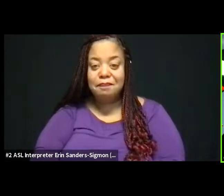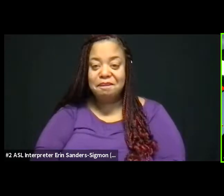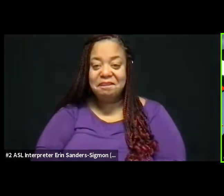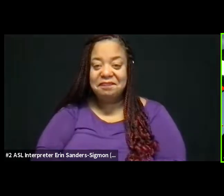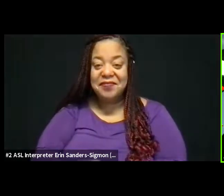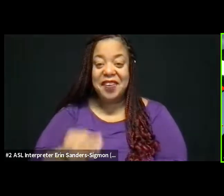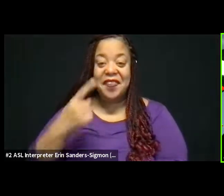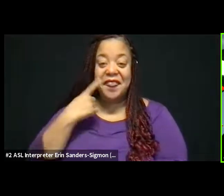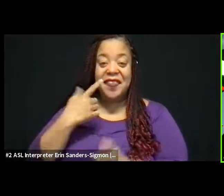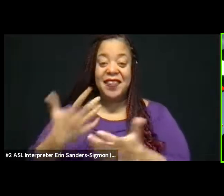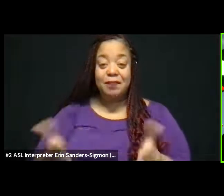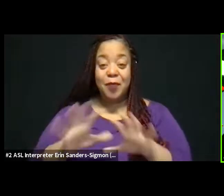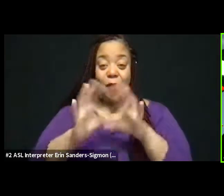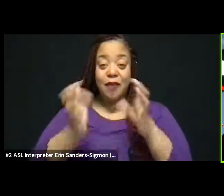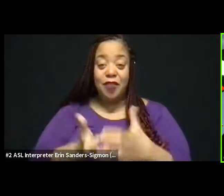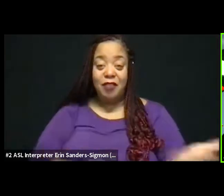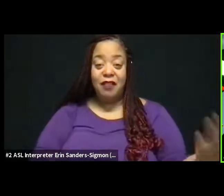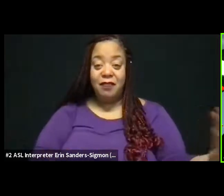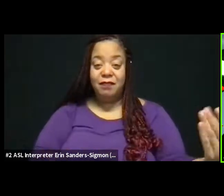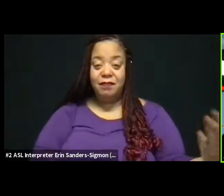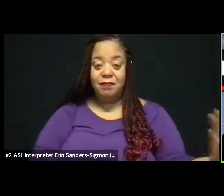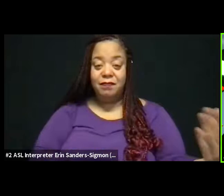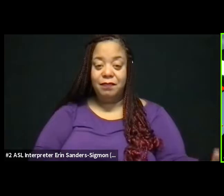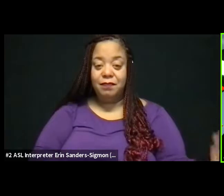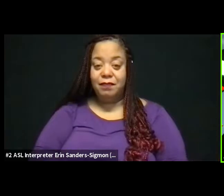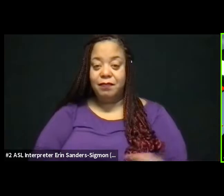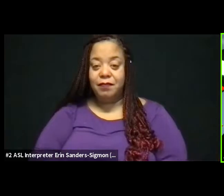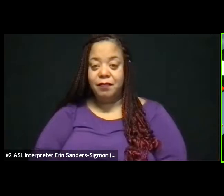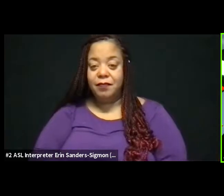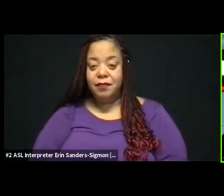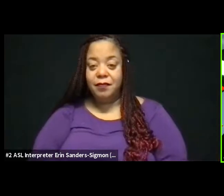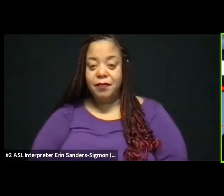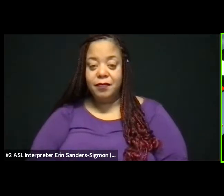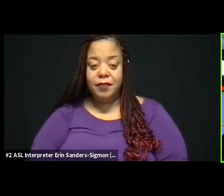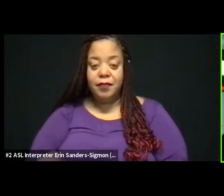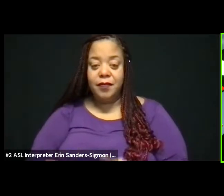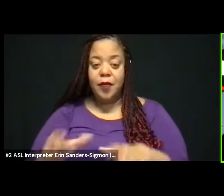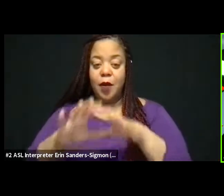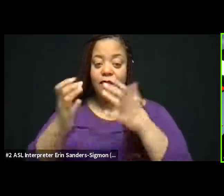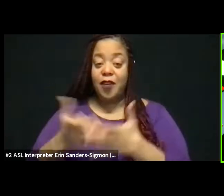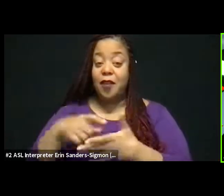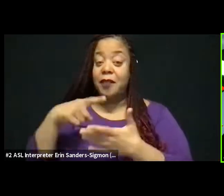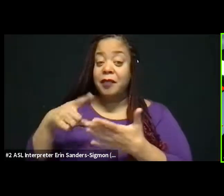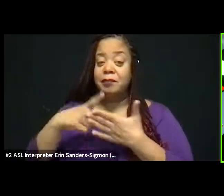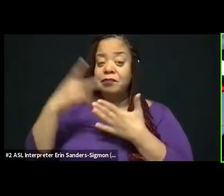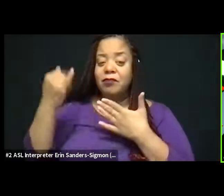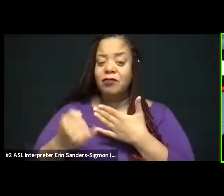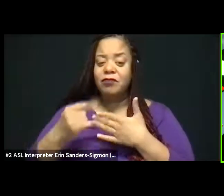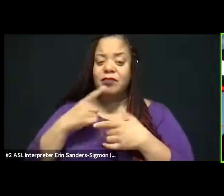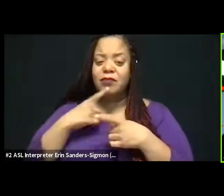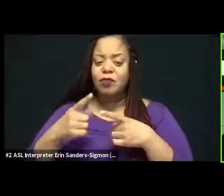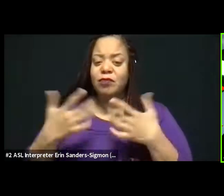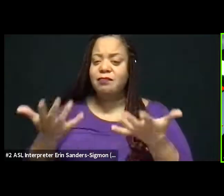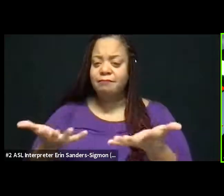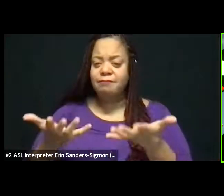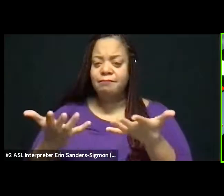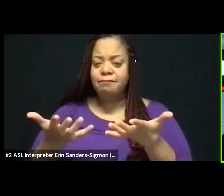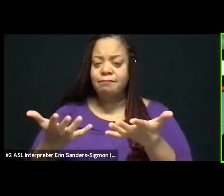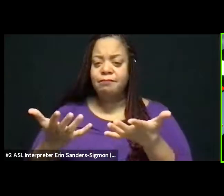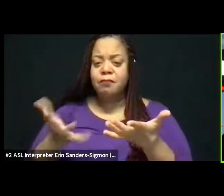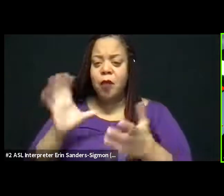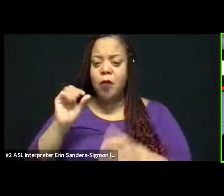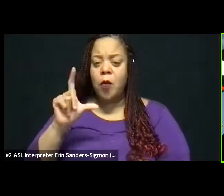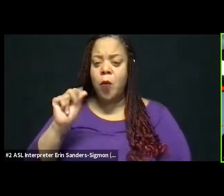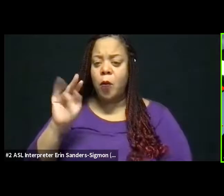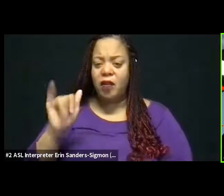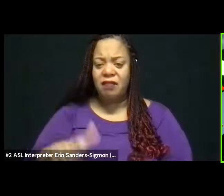That it was always unnatural. we've been learning in so many different ways before that,